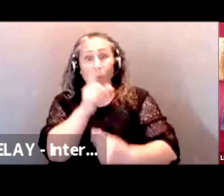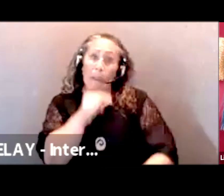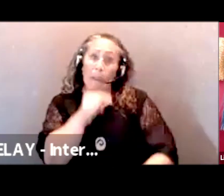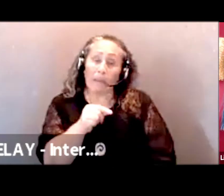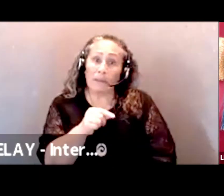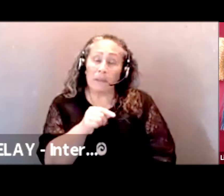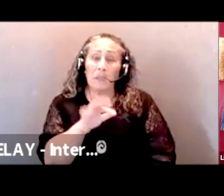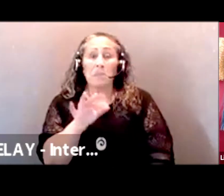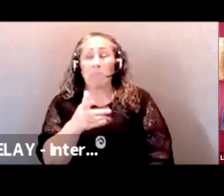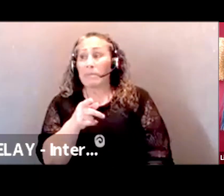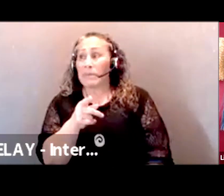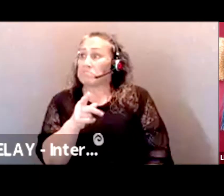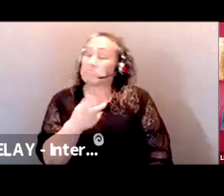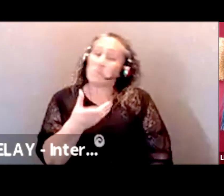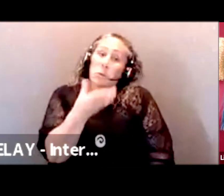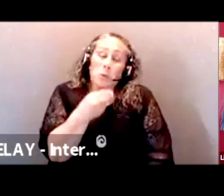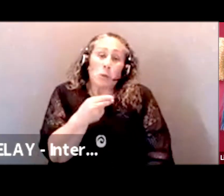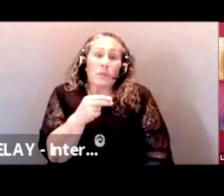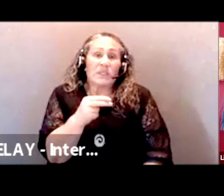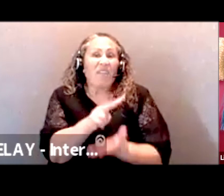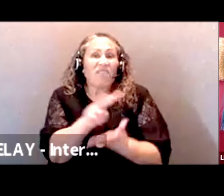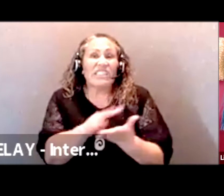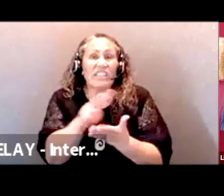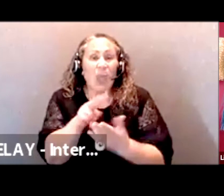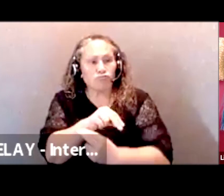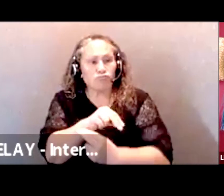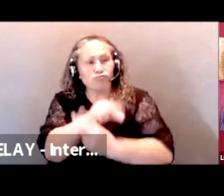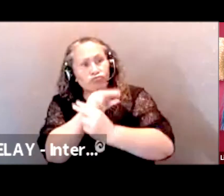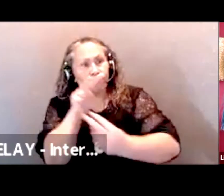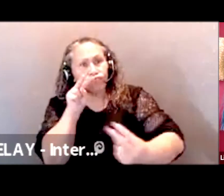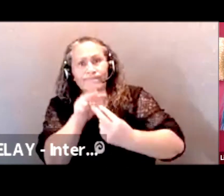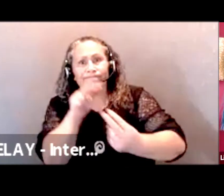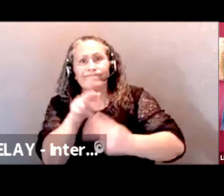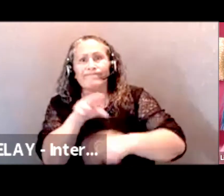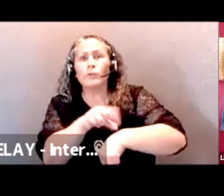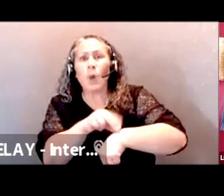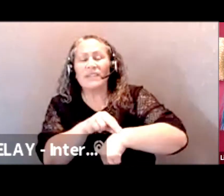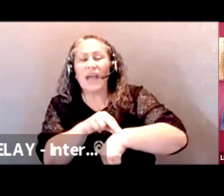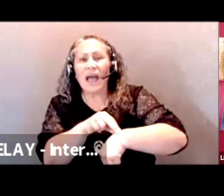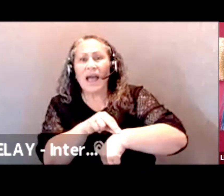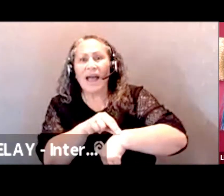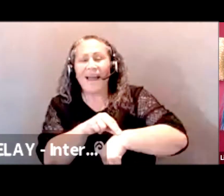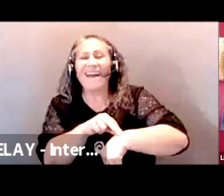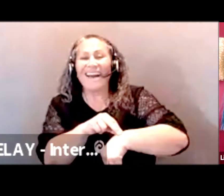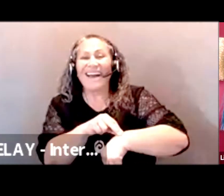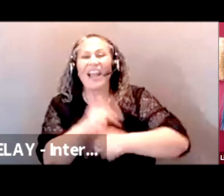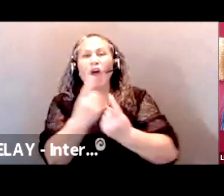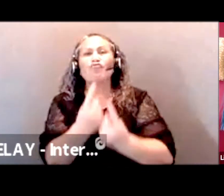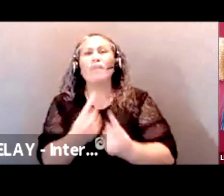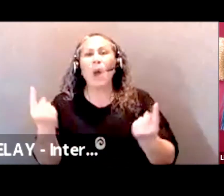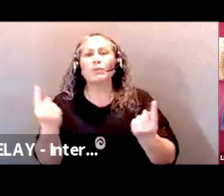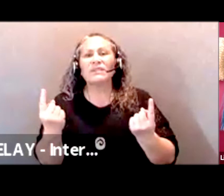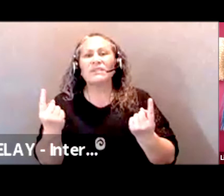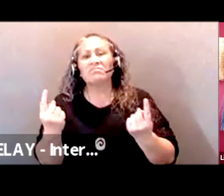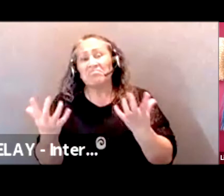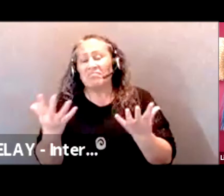can use your phone as a video. So you can see them speaking, but they can be inside and you can be in your car. I mean,